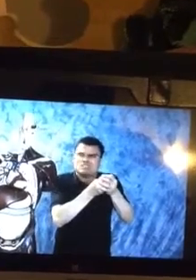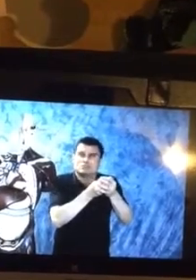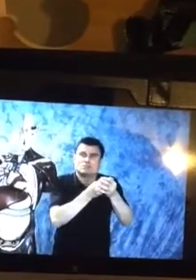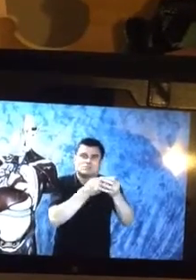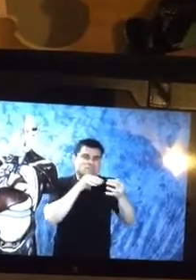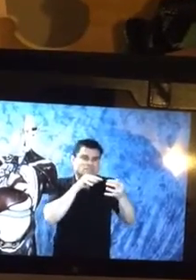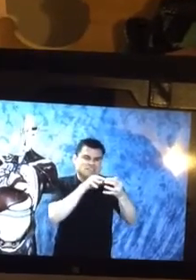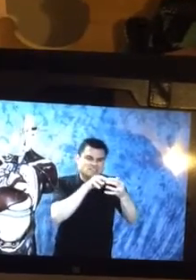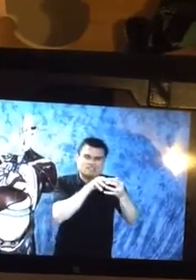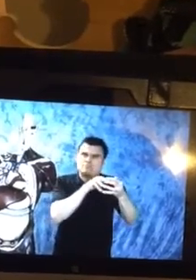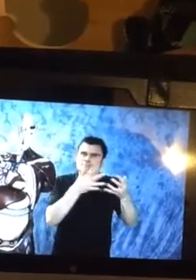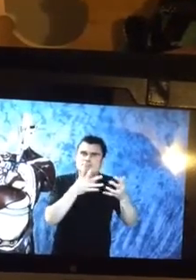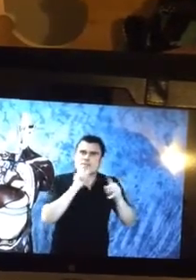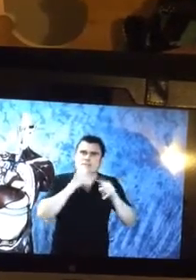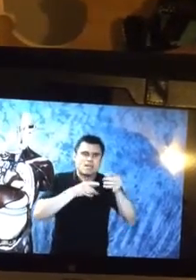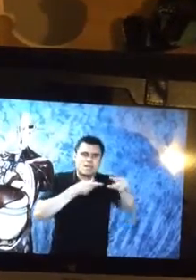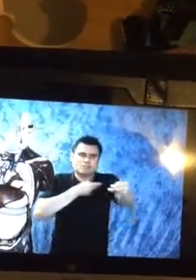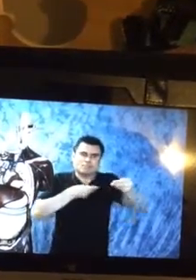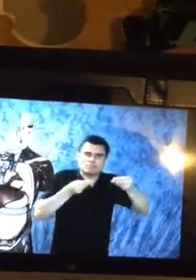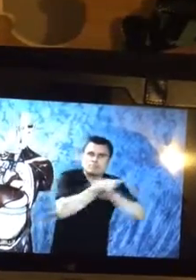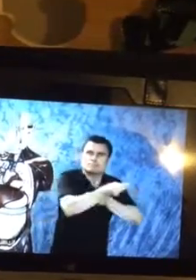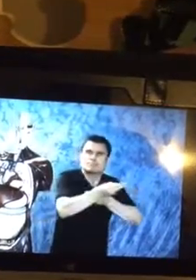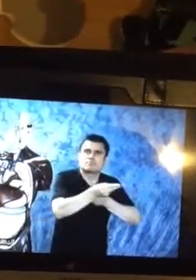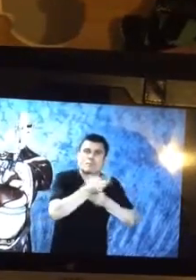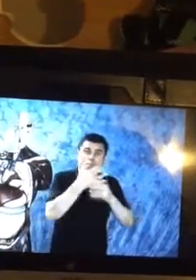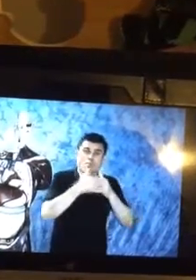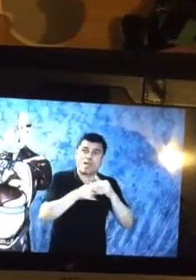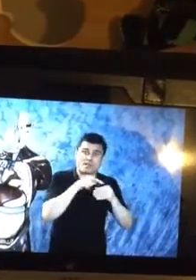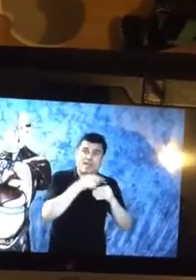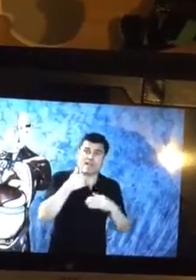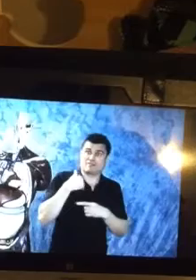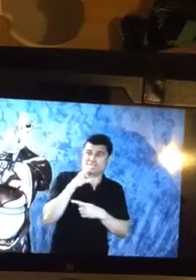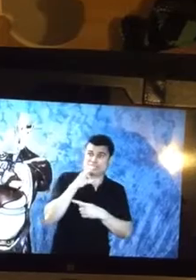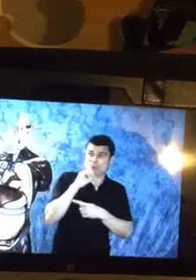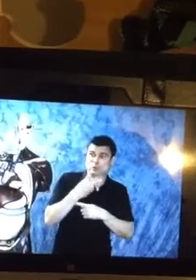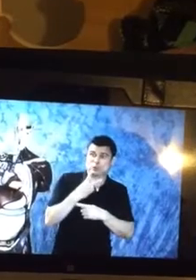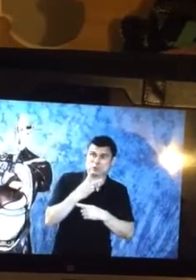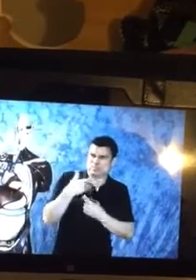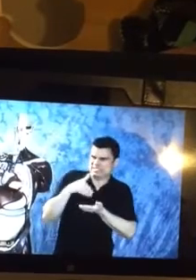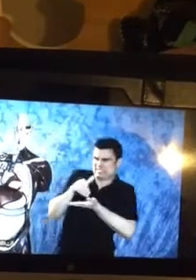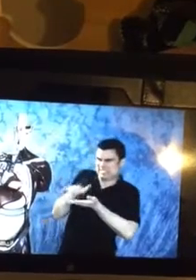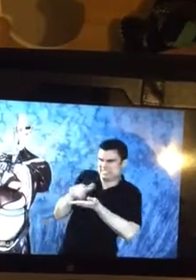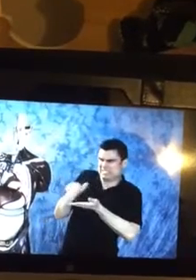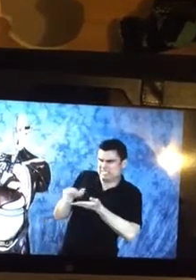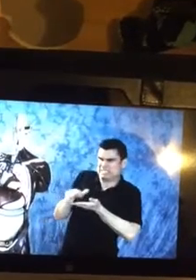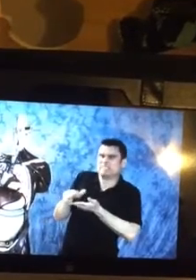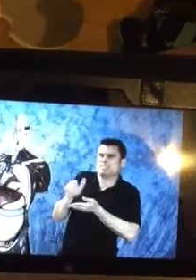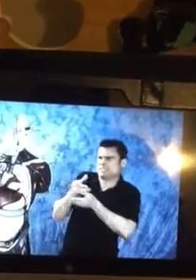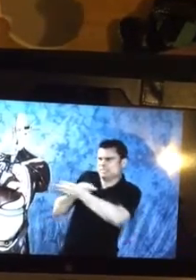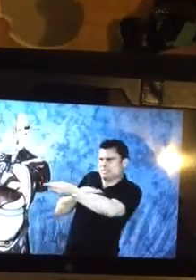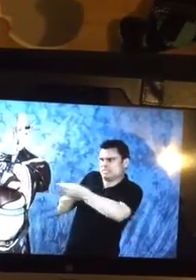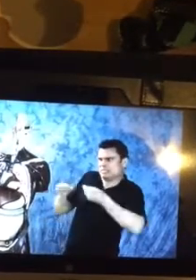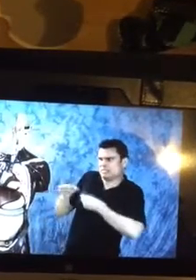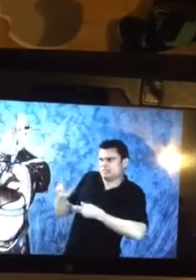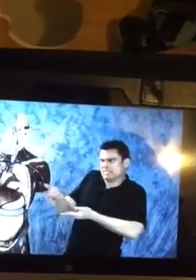your lung. And then, so you can't make the exchange as well. So the carbon dioxide,